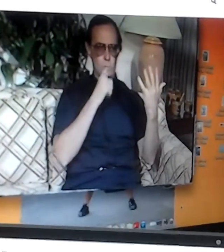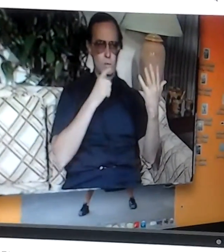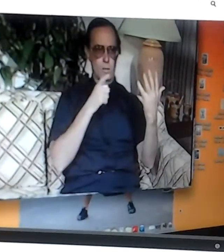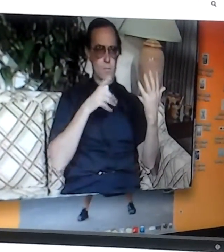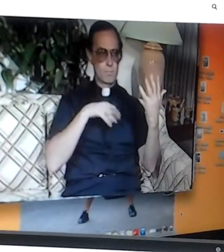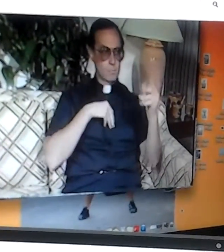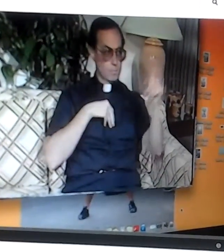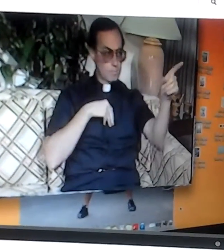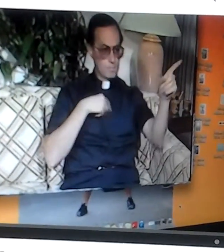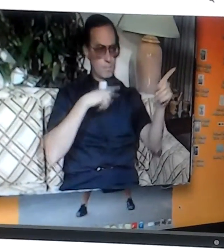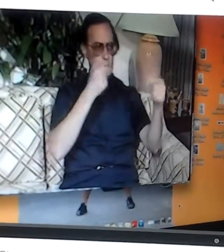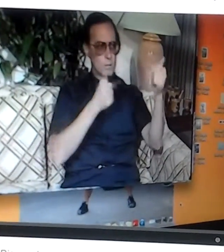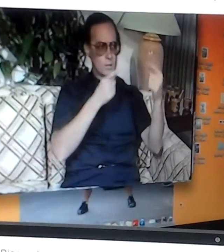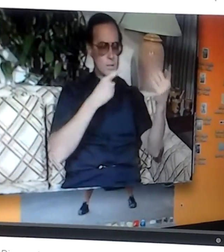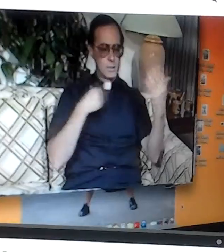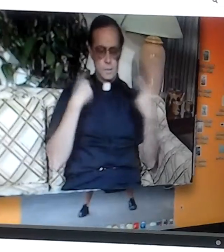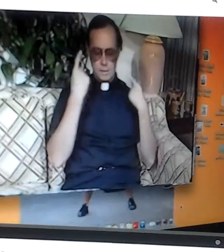college.